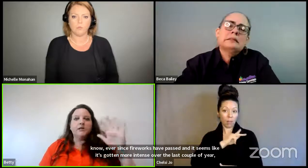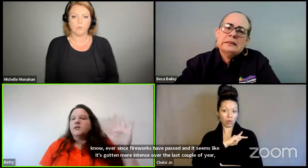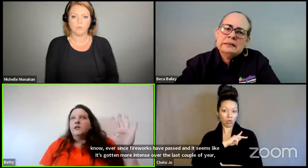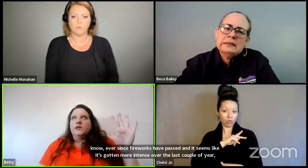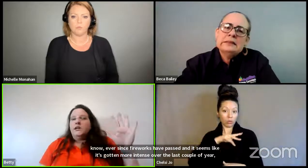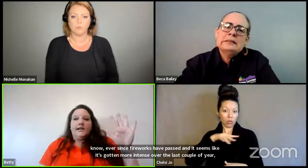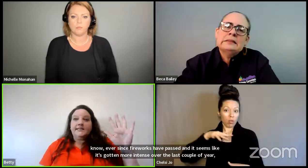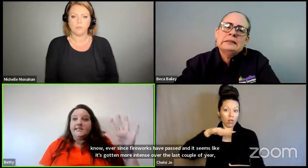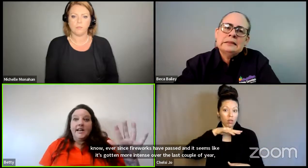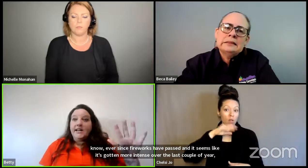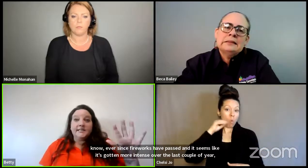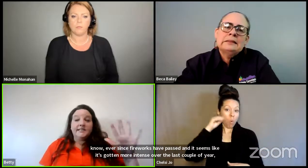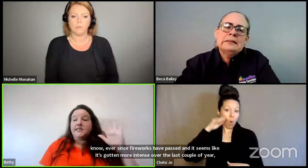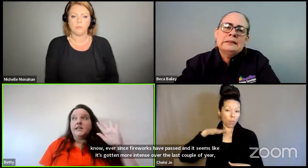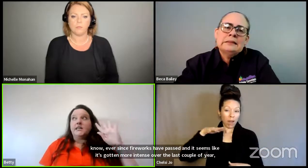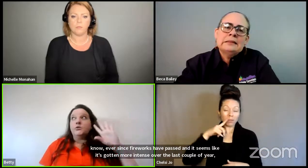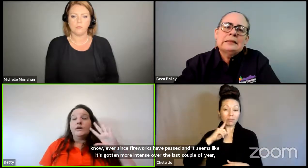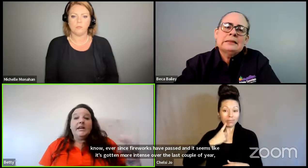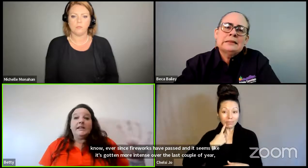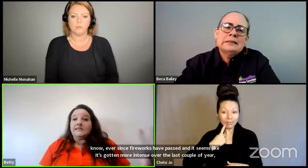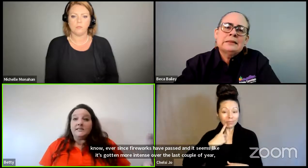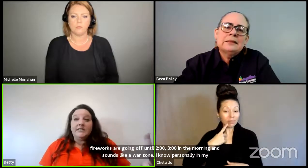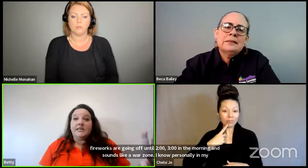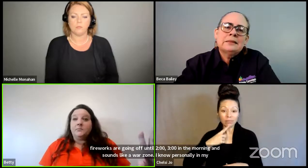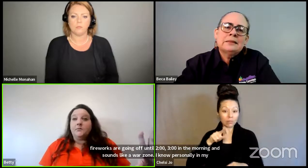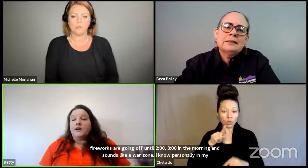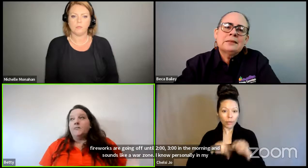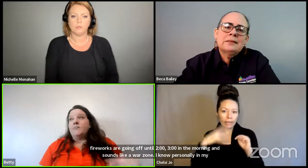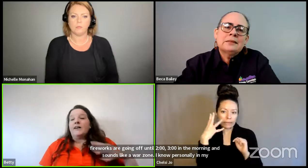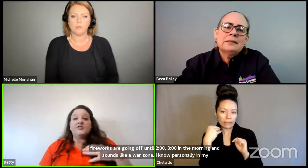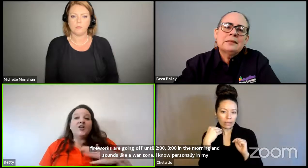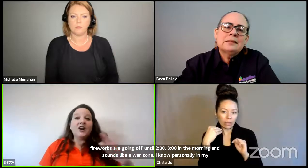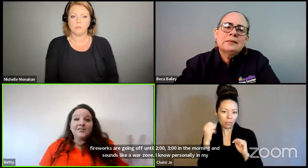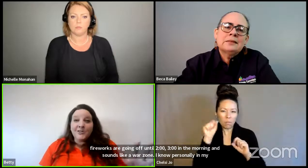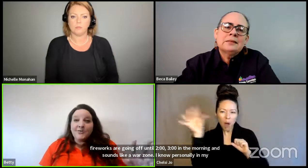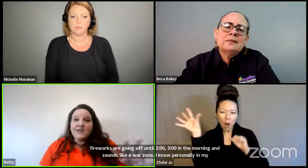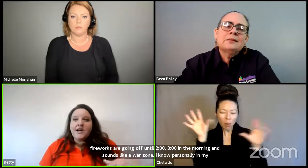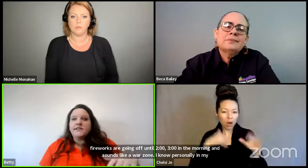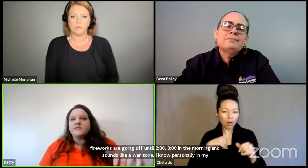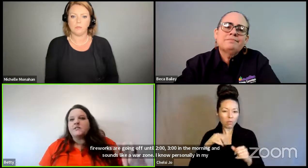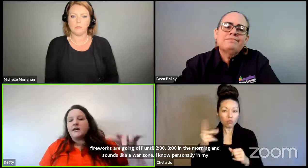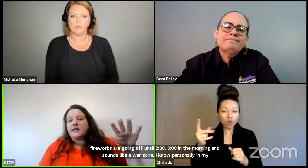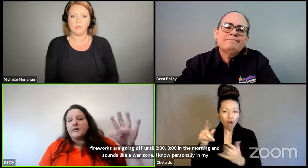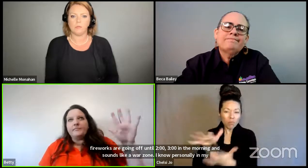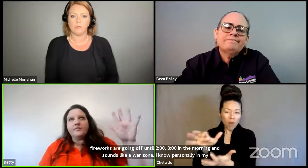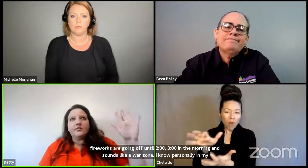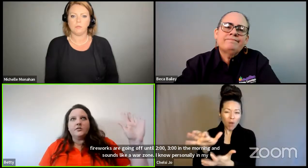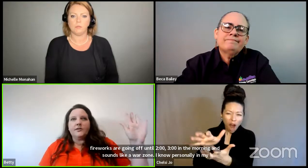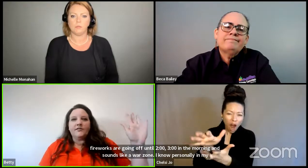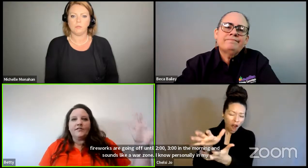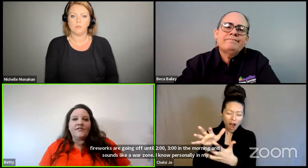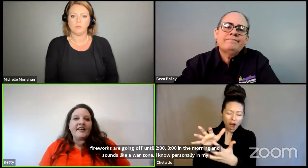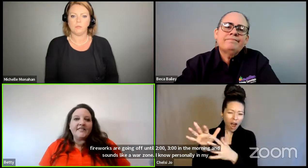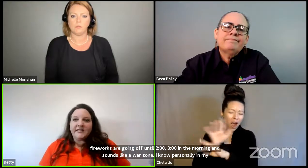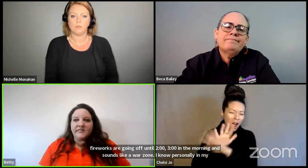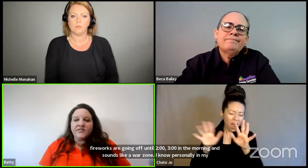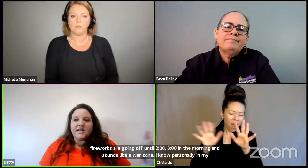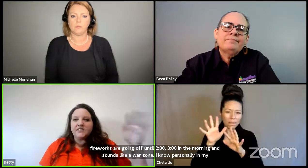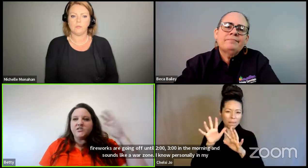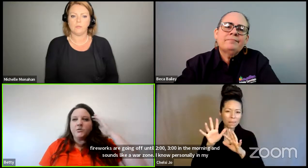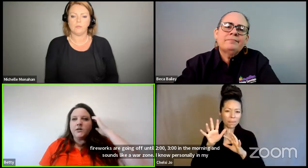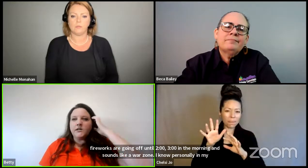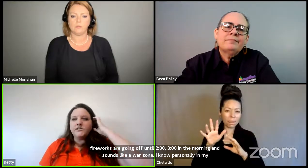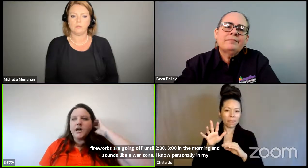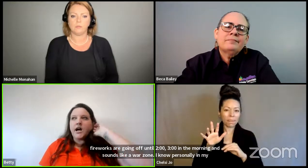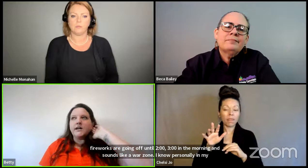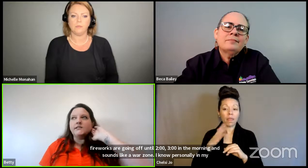neighborhood, it's intense. It's like you can't sleep. My dogs go nuts. We have a vet that lives